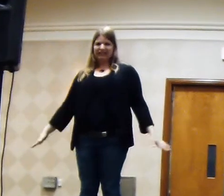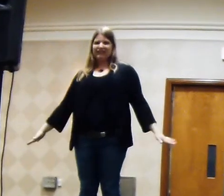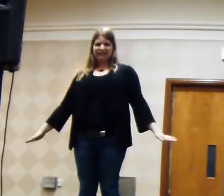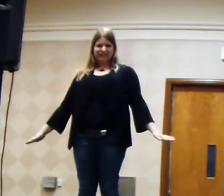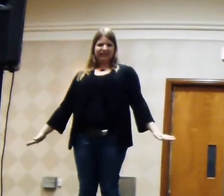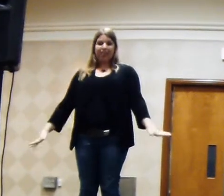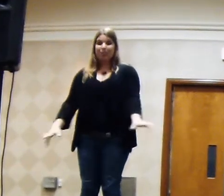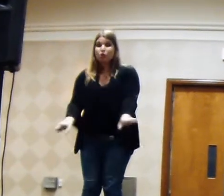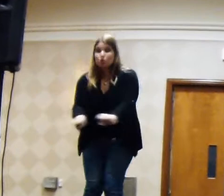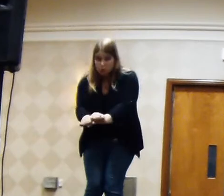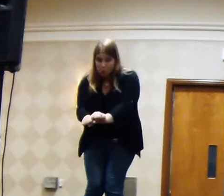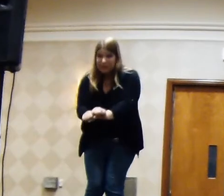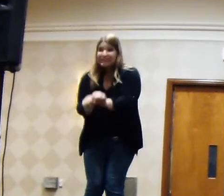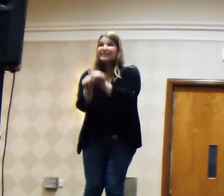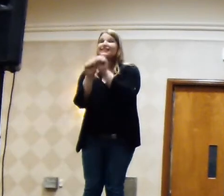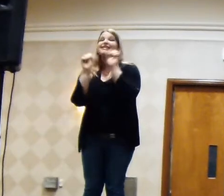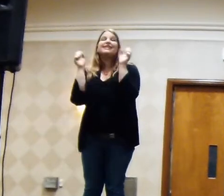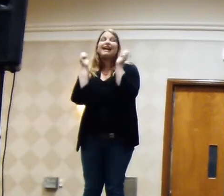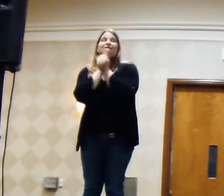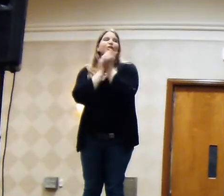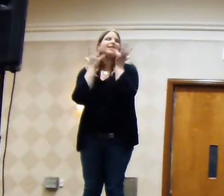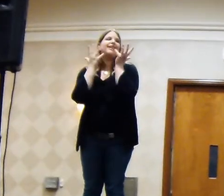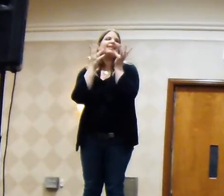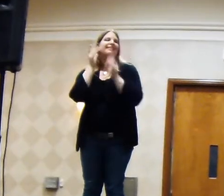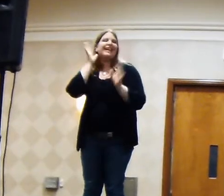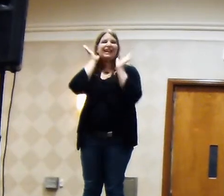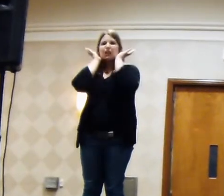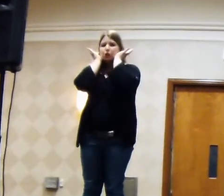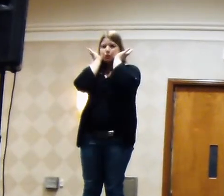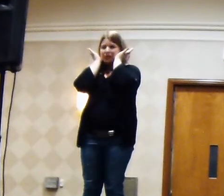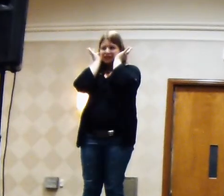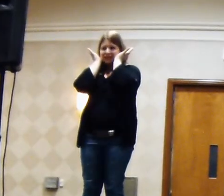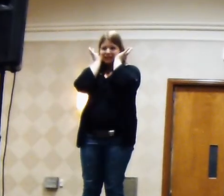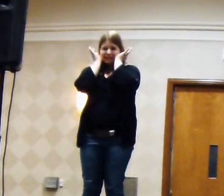And the shoes and the everything, the earrings,